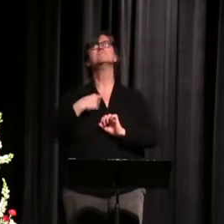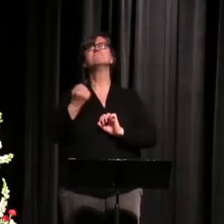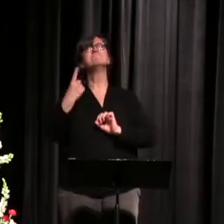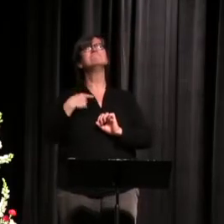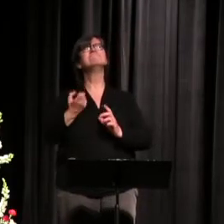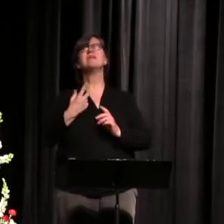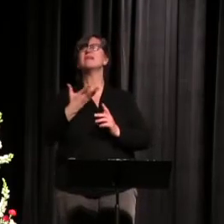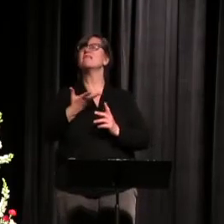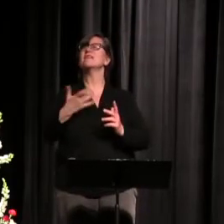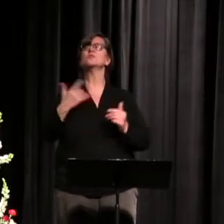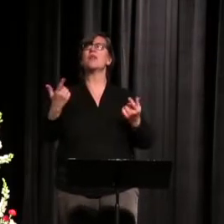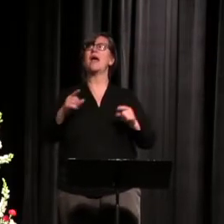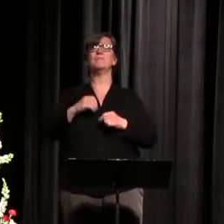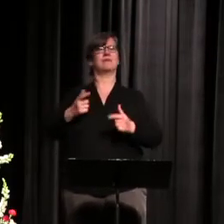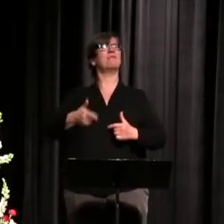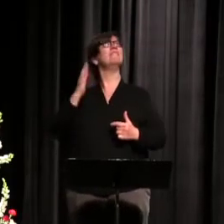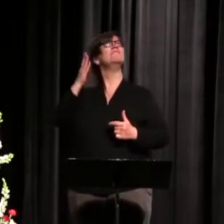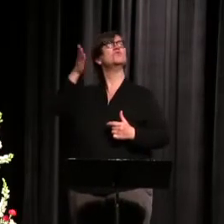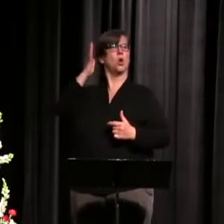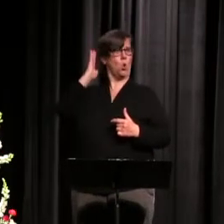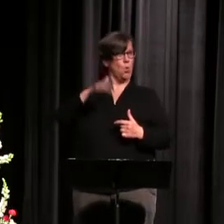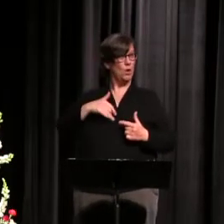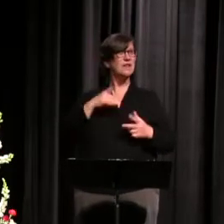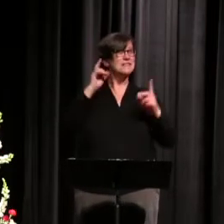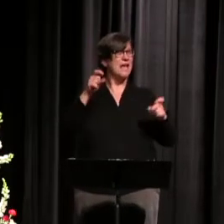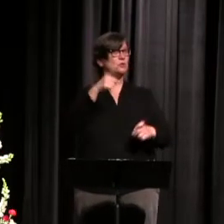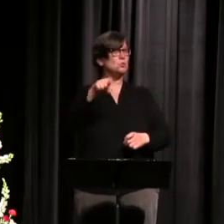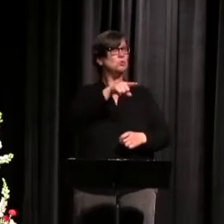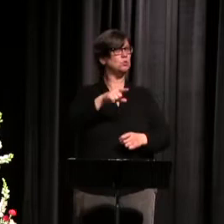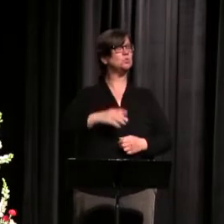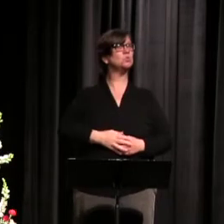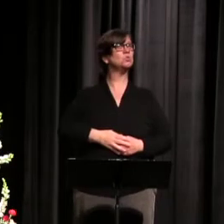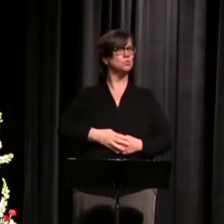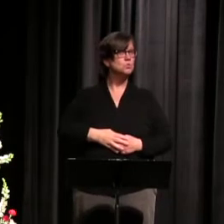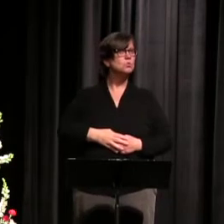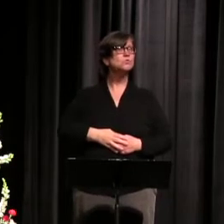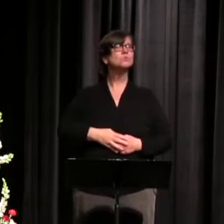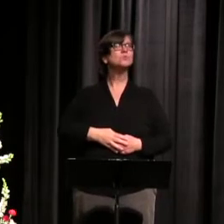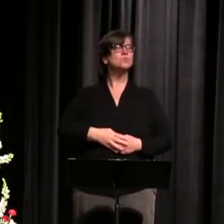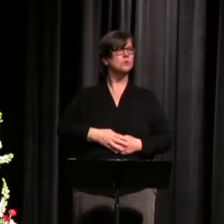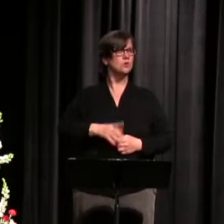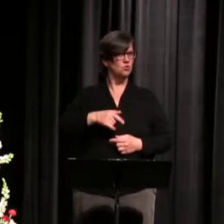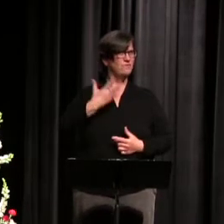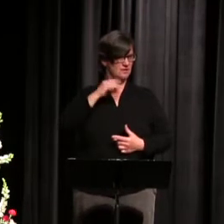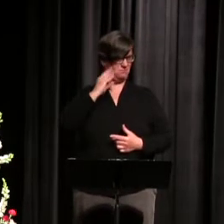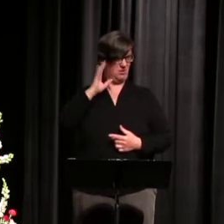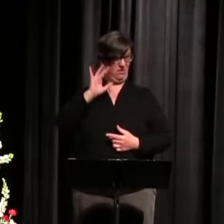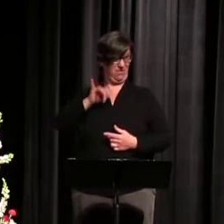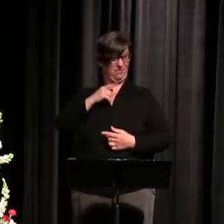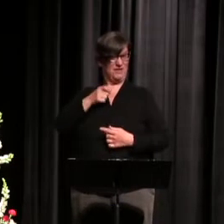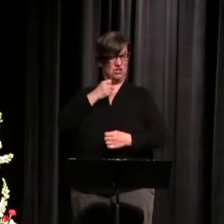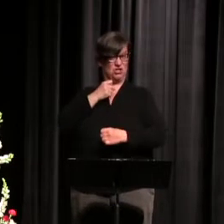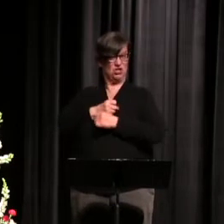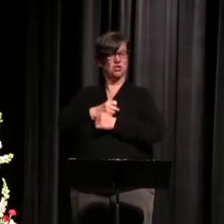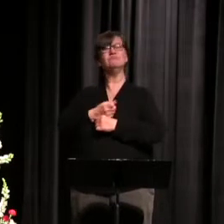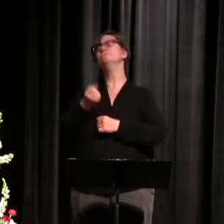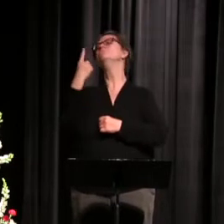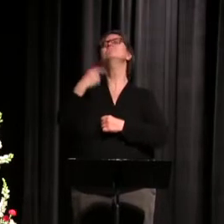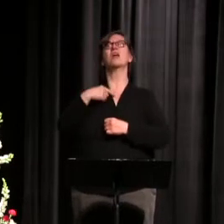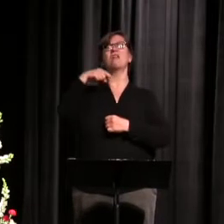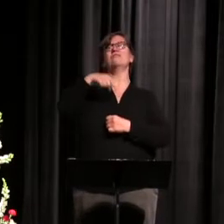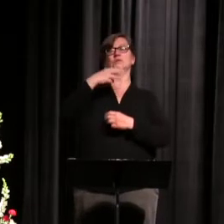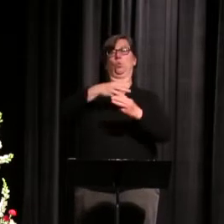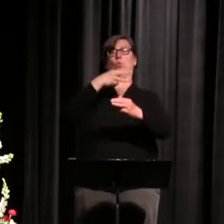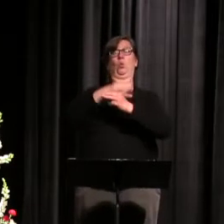will seriously test your will. You know this well because you've experienced it this year. In this world,